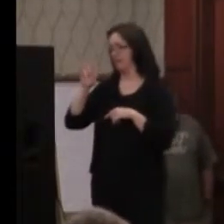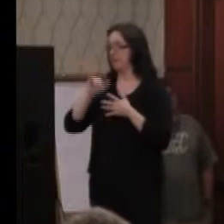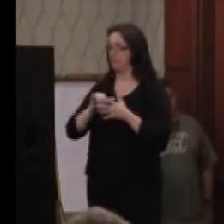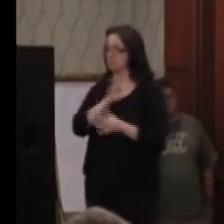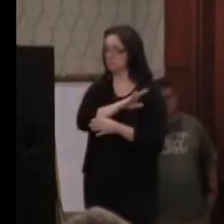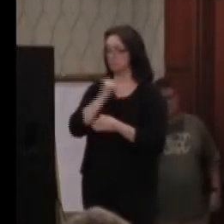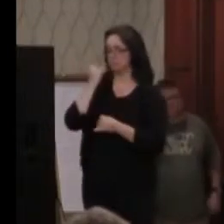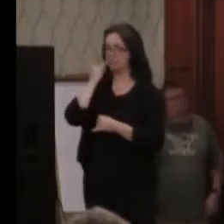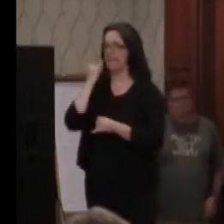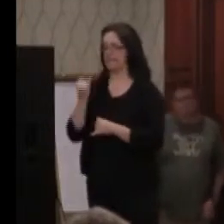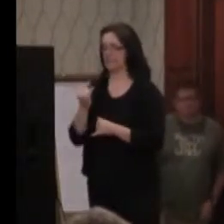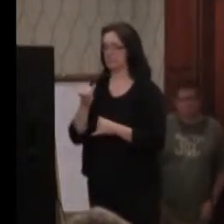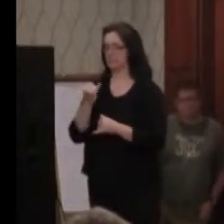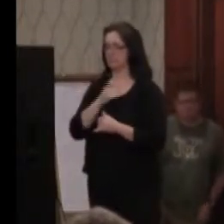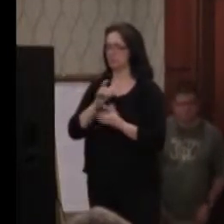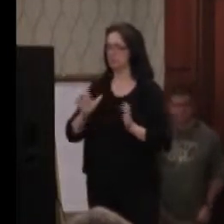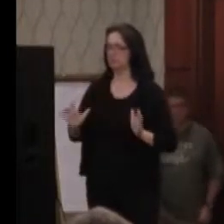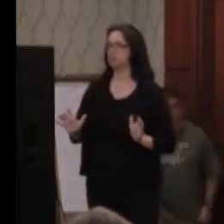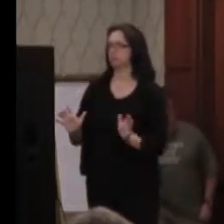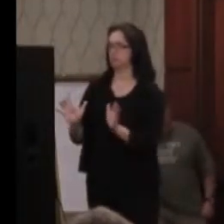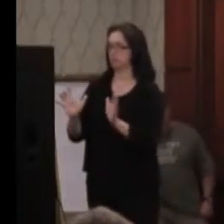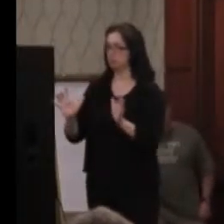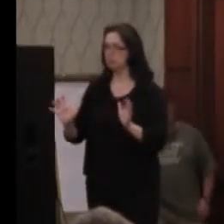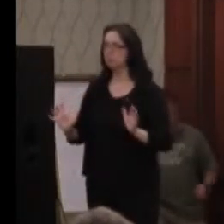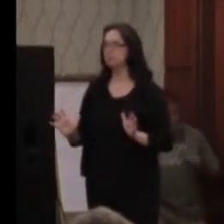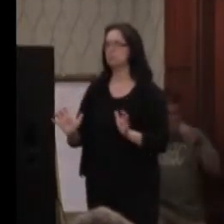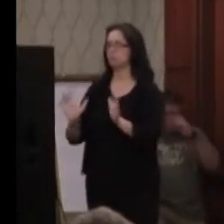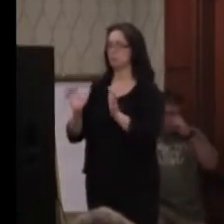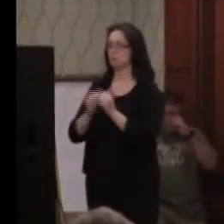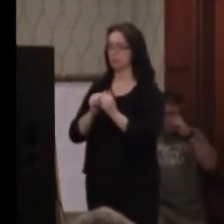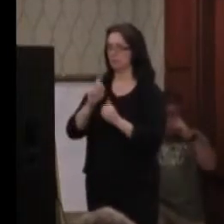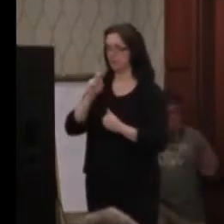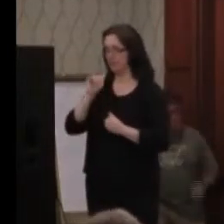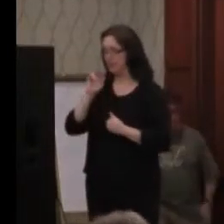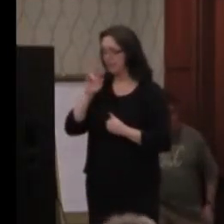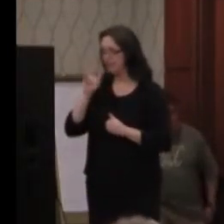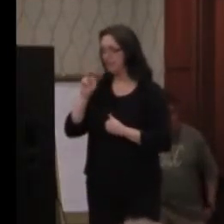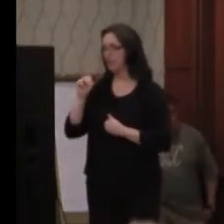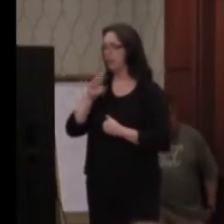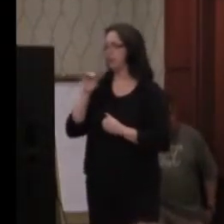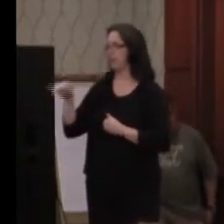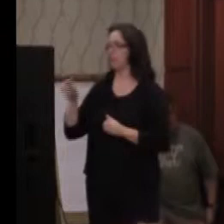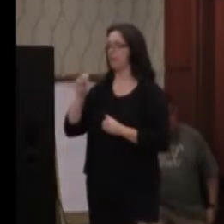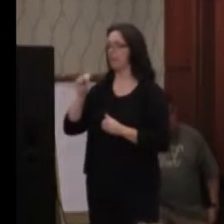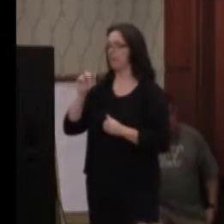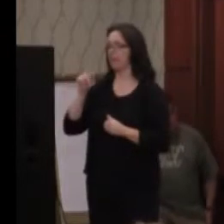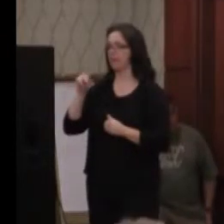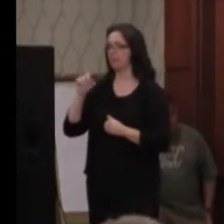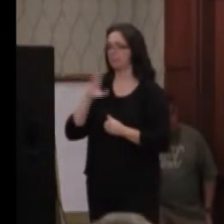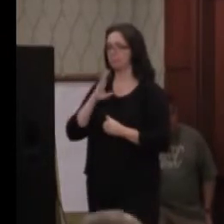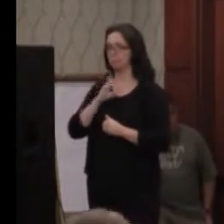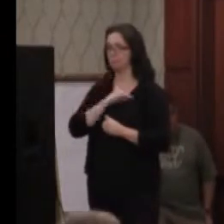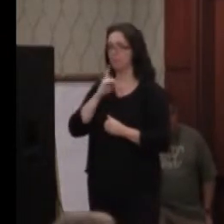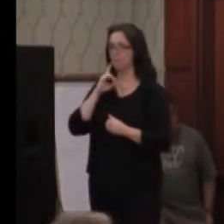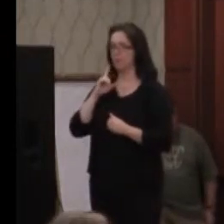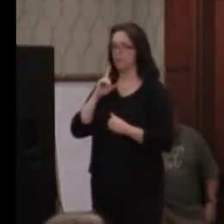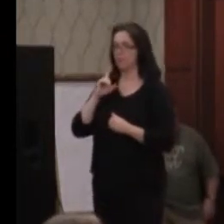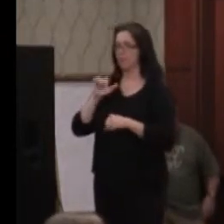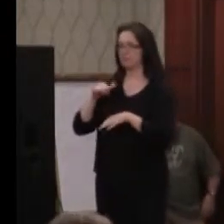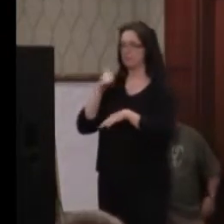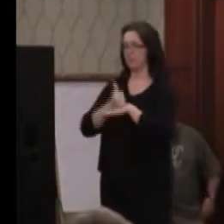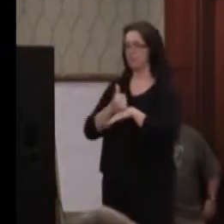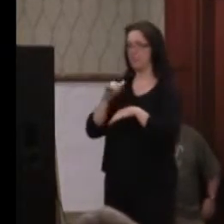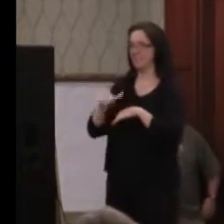idea, he's been this driving force with Karen and all the NAPS board for framing this whole